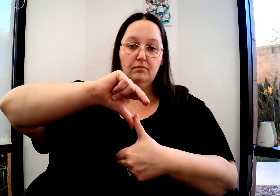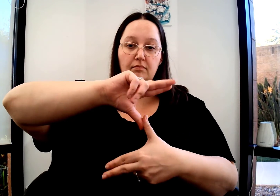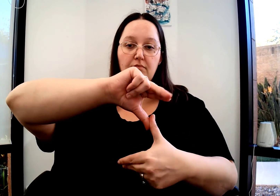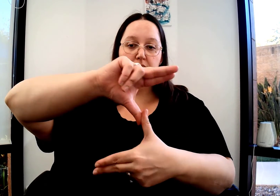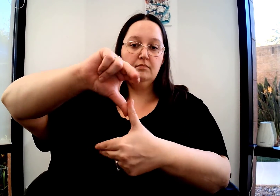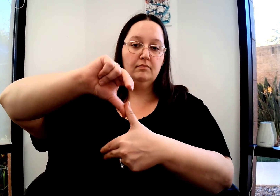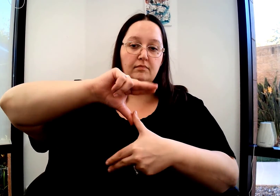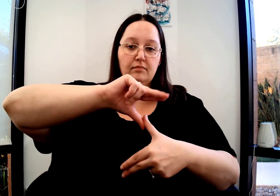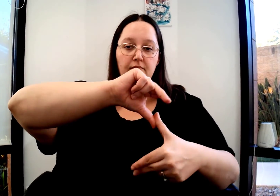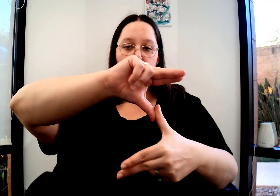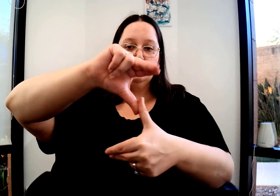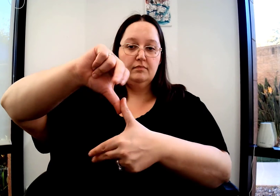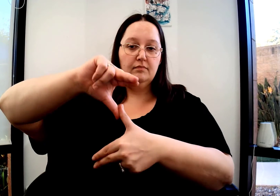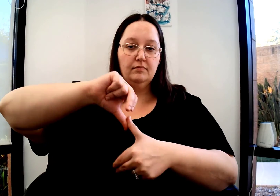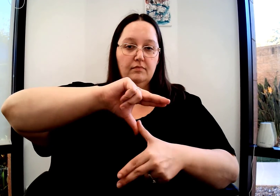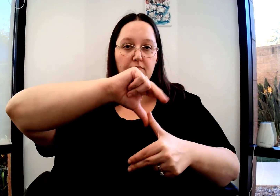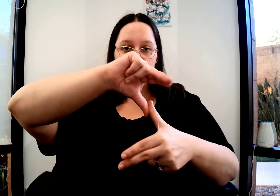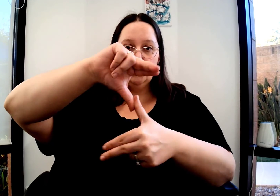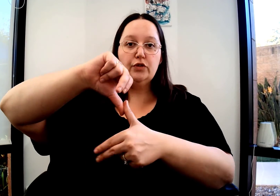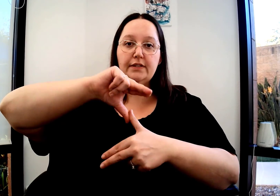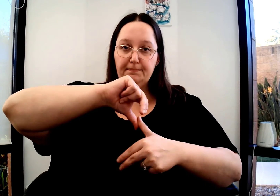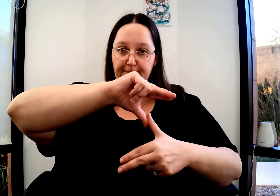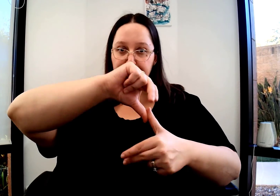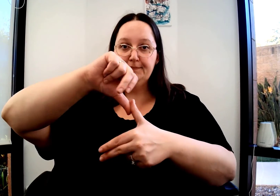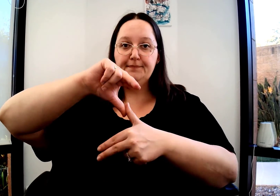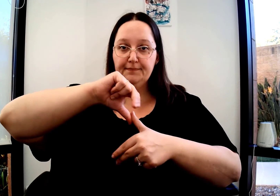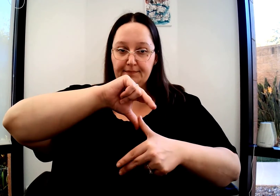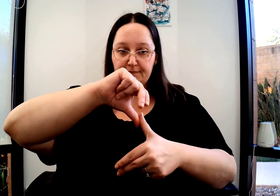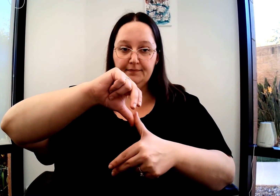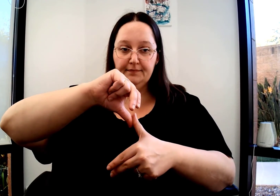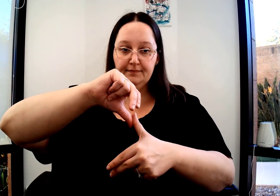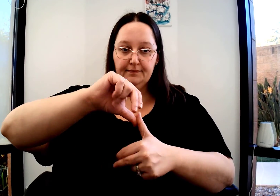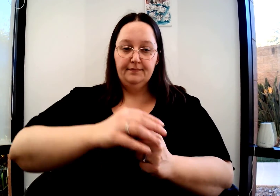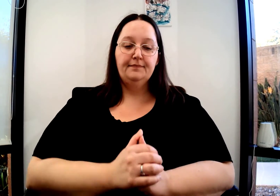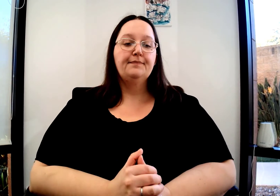in. You're going to wiggle them and circle.